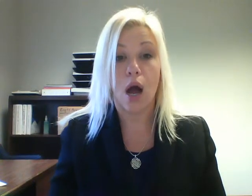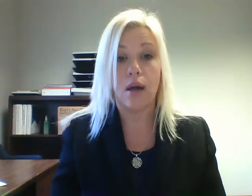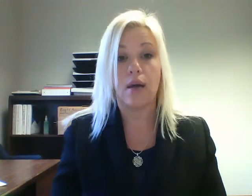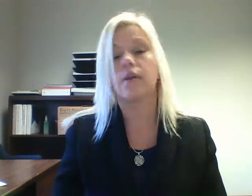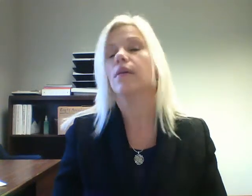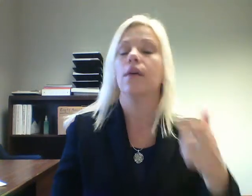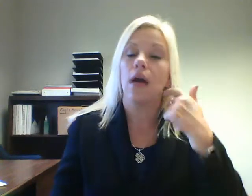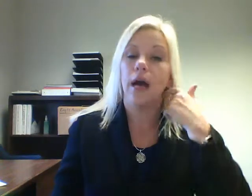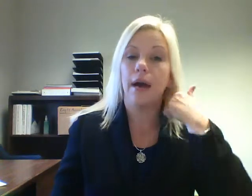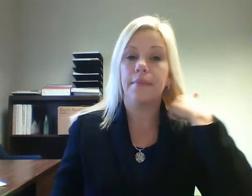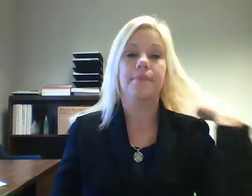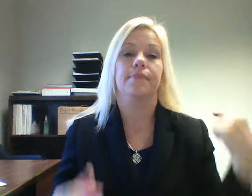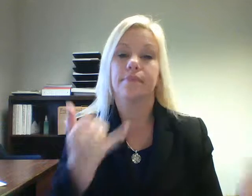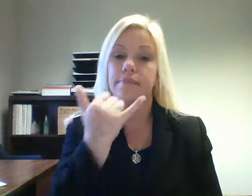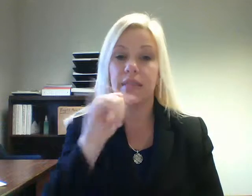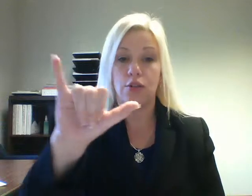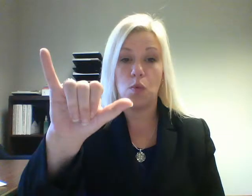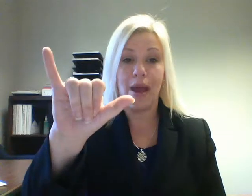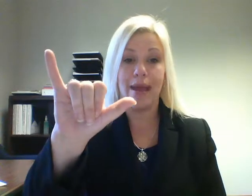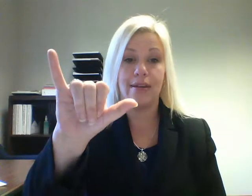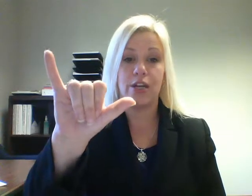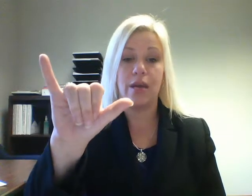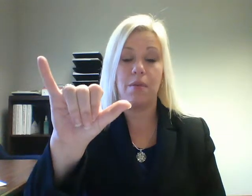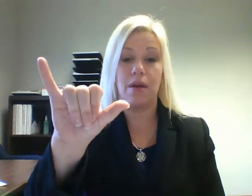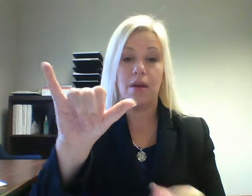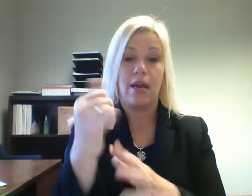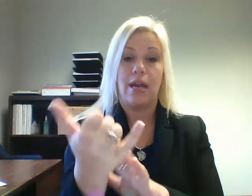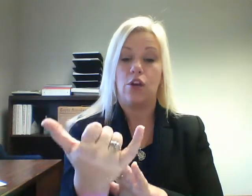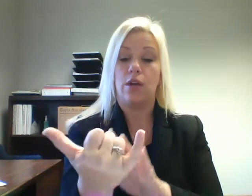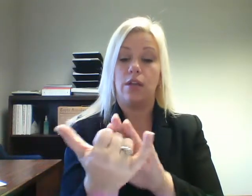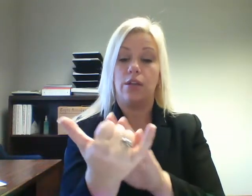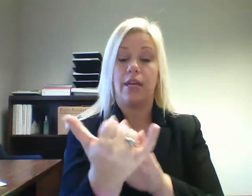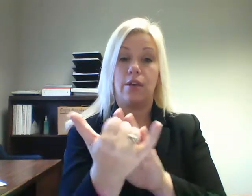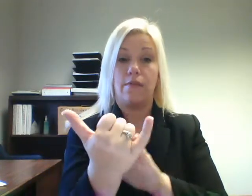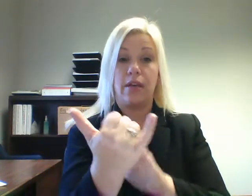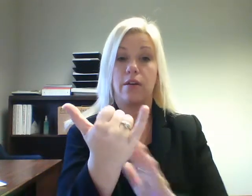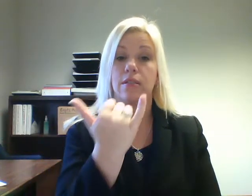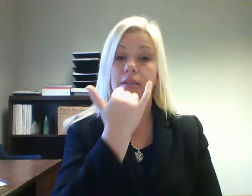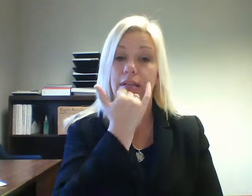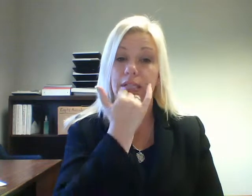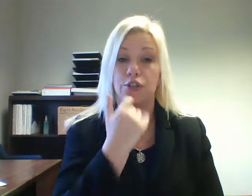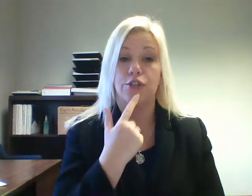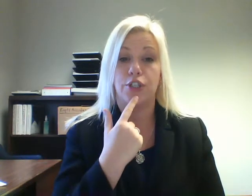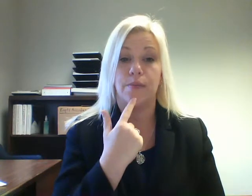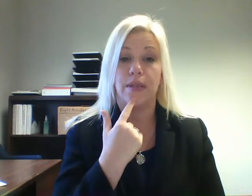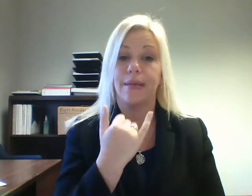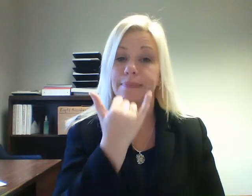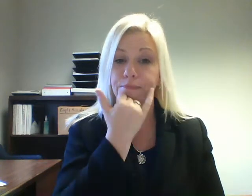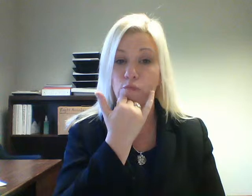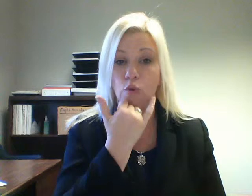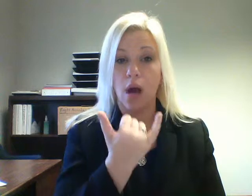Wrong is your Y hand shape, and you're going to look at your fingers and touch your chin with it. Wrong.